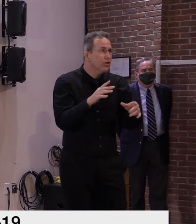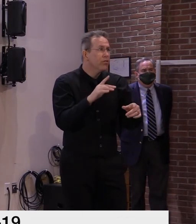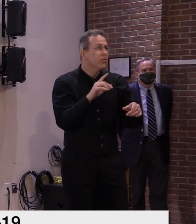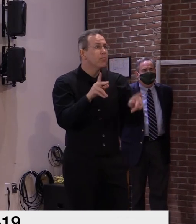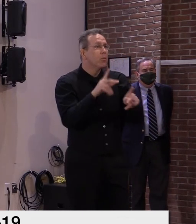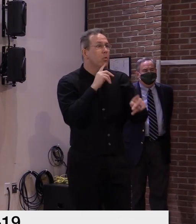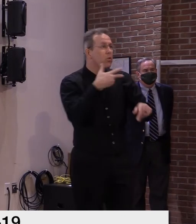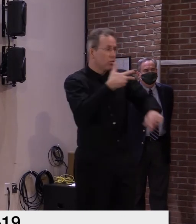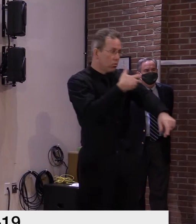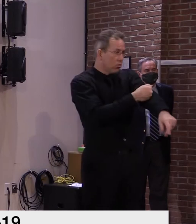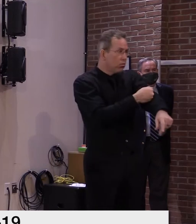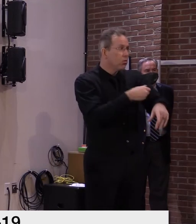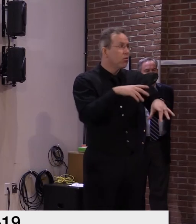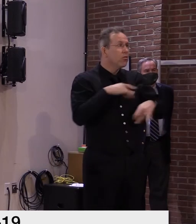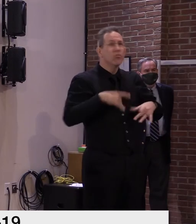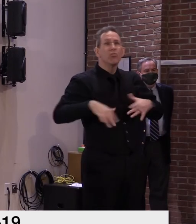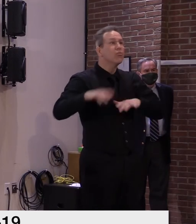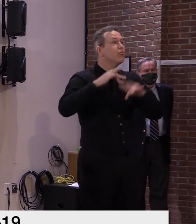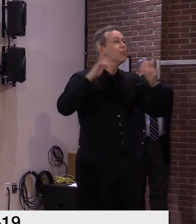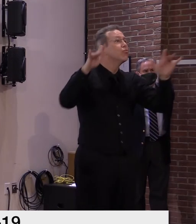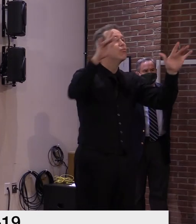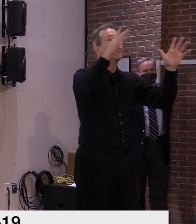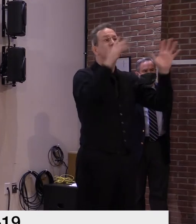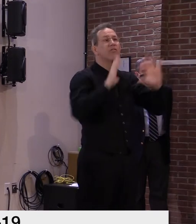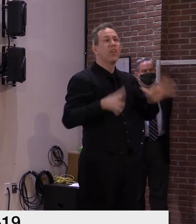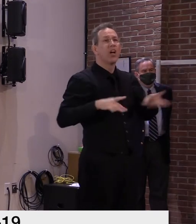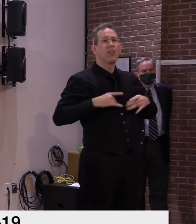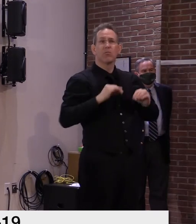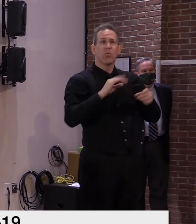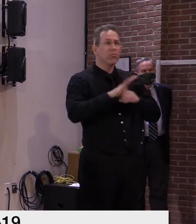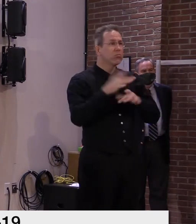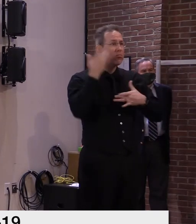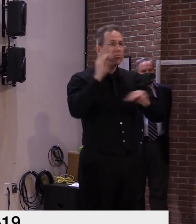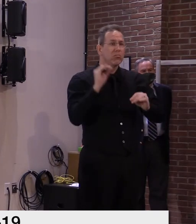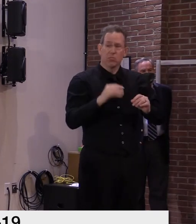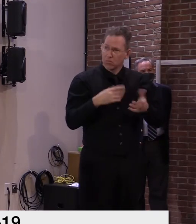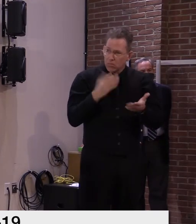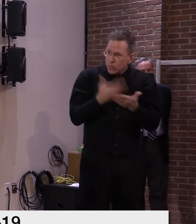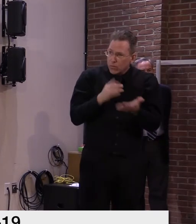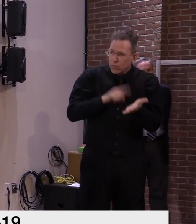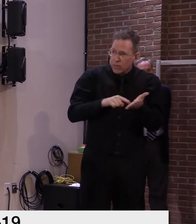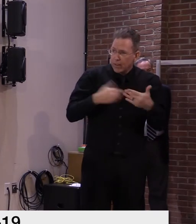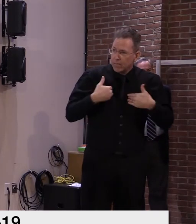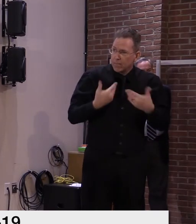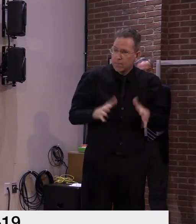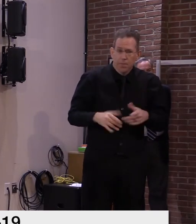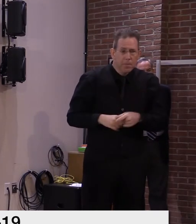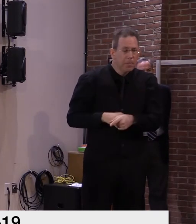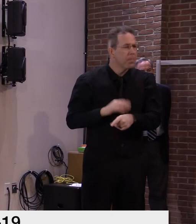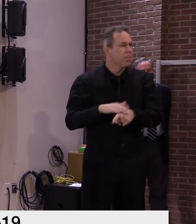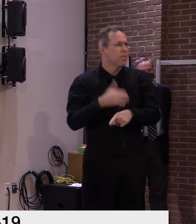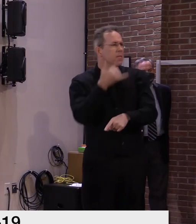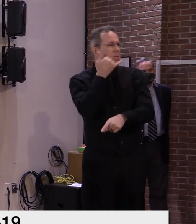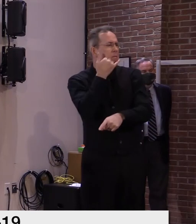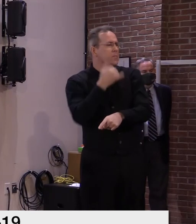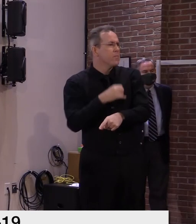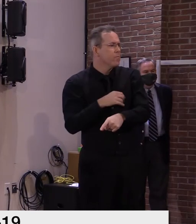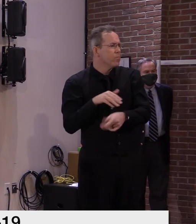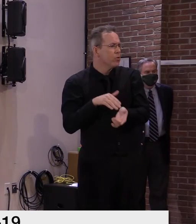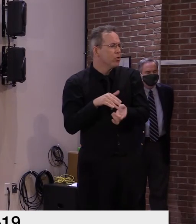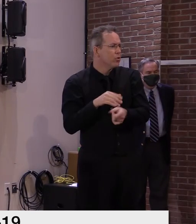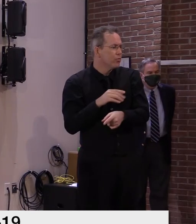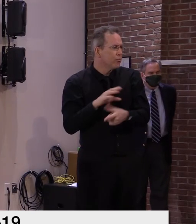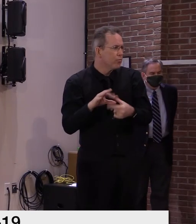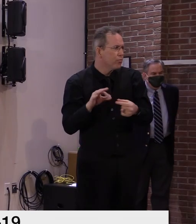Well, the guidance currently is, again, and we use this, is within the